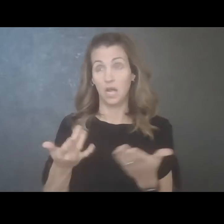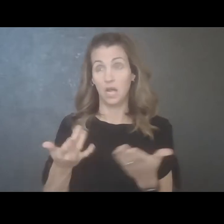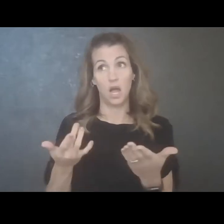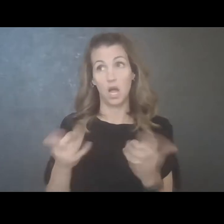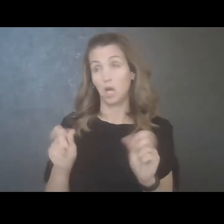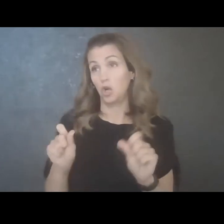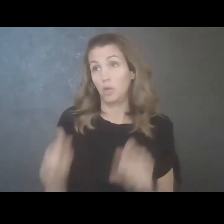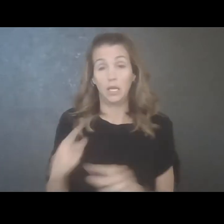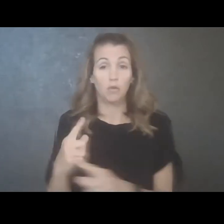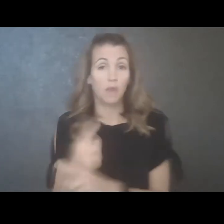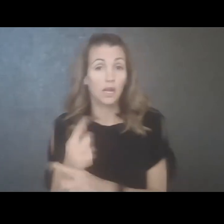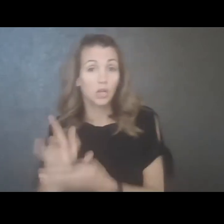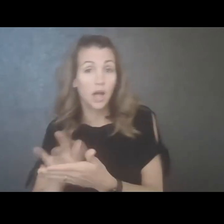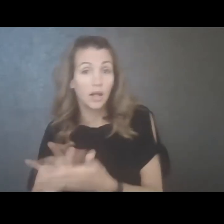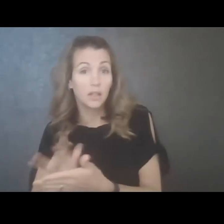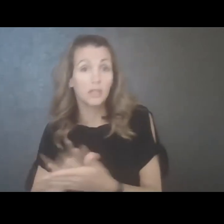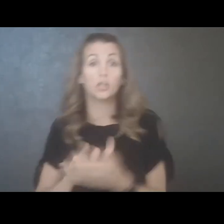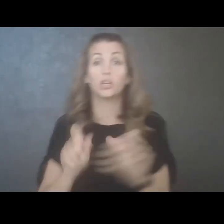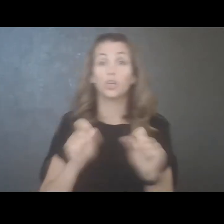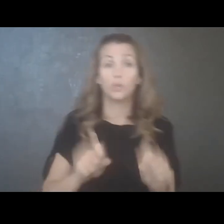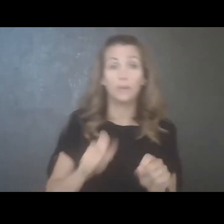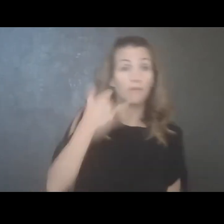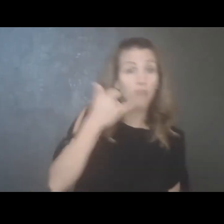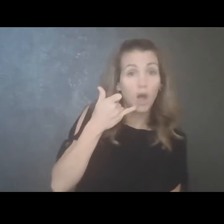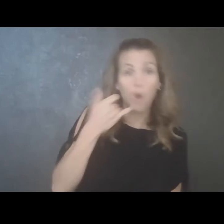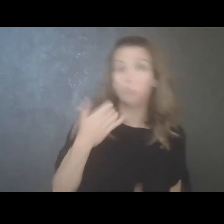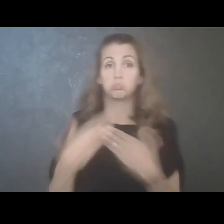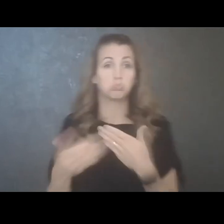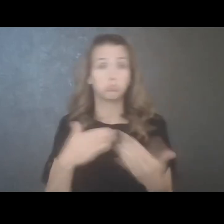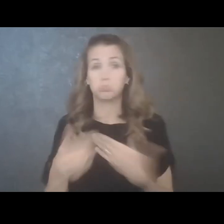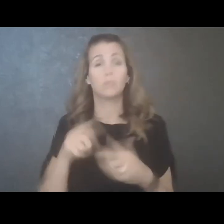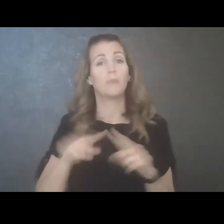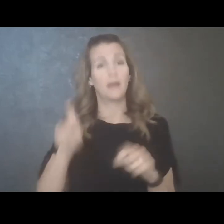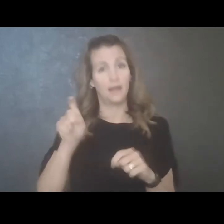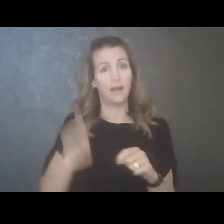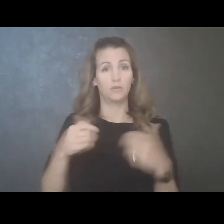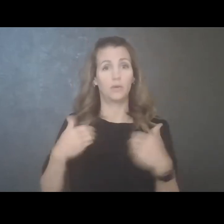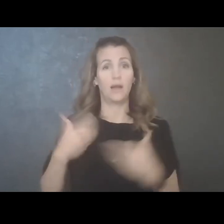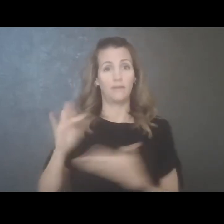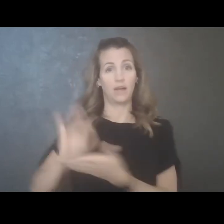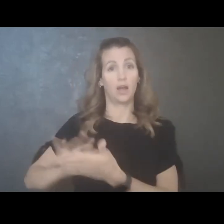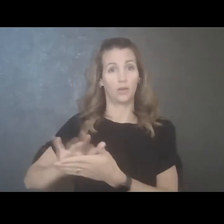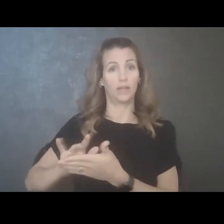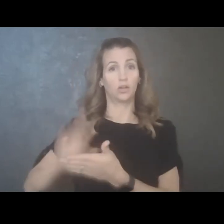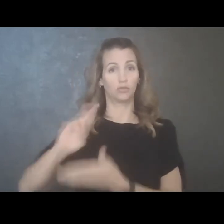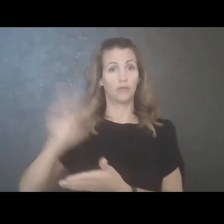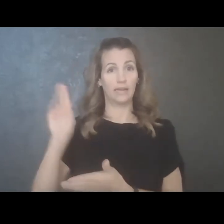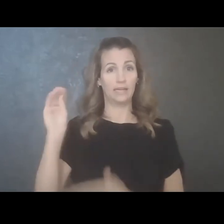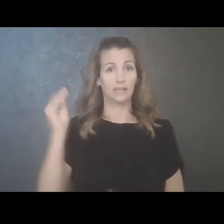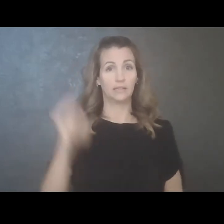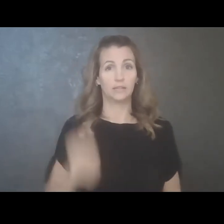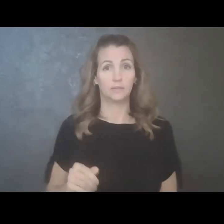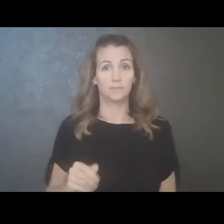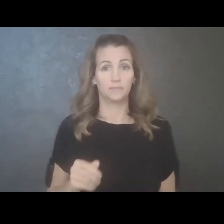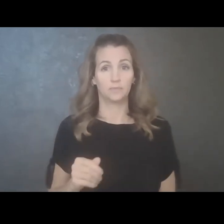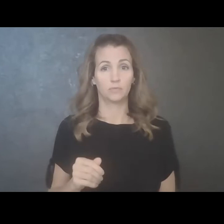regular calculator. It could be a calculator on your phone, just like I have here. If you have a phone with a